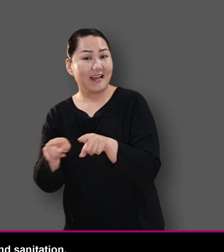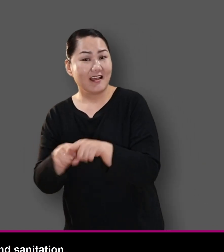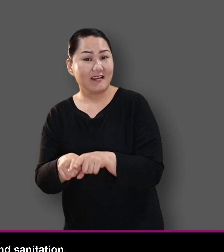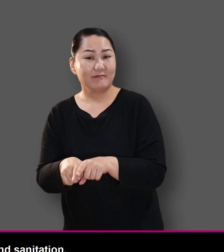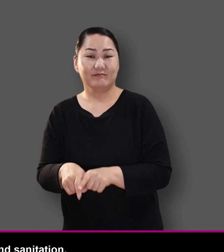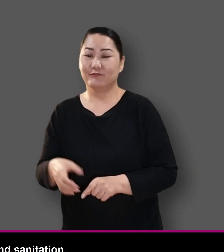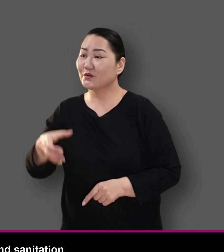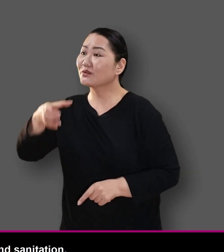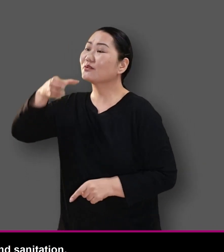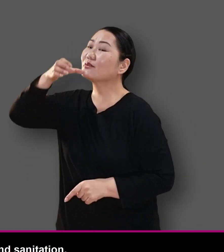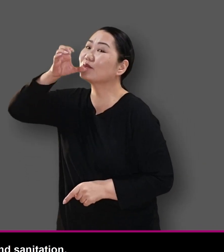water and sanitation,